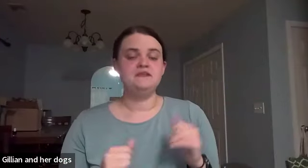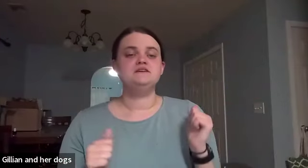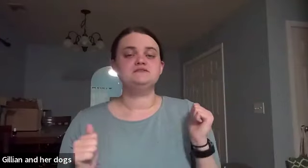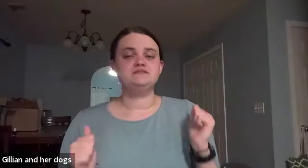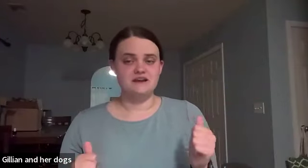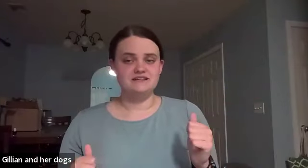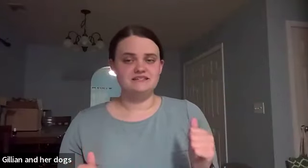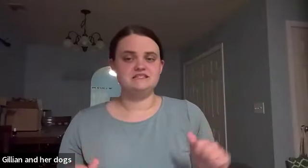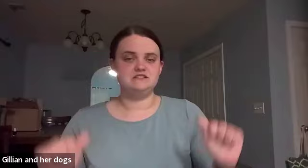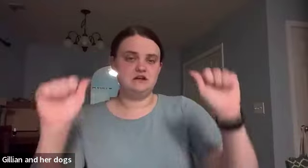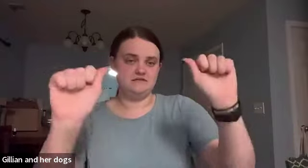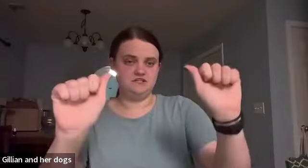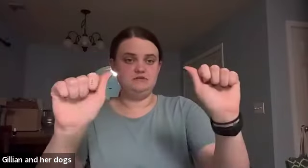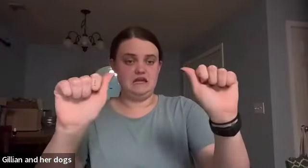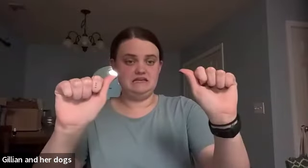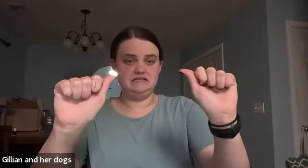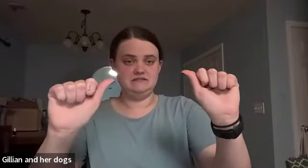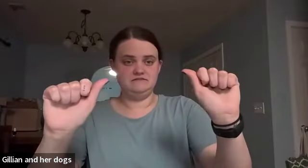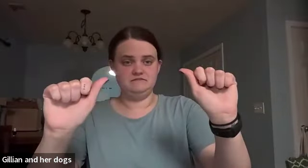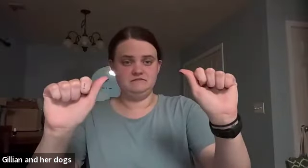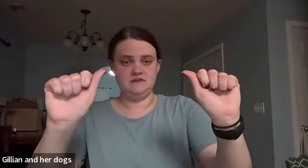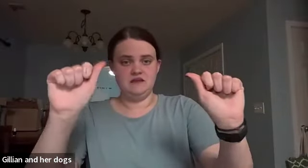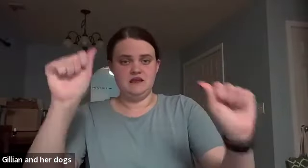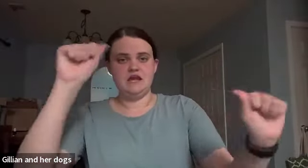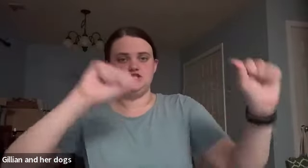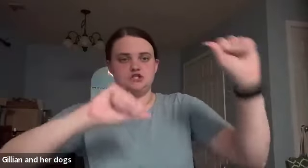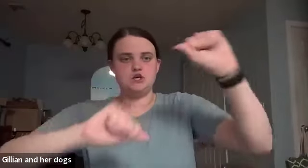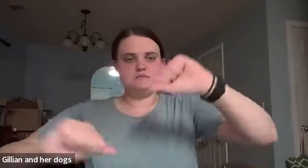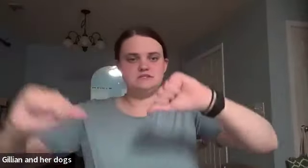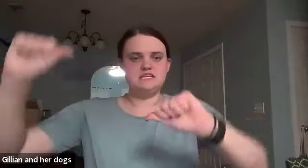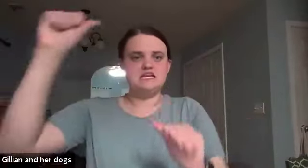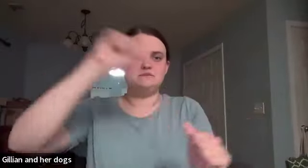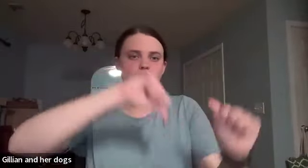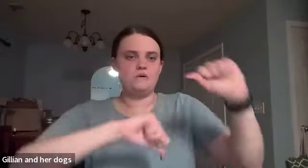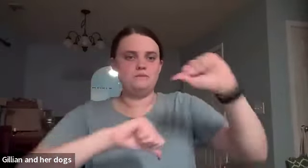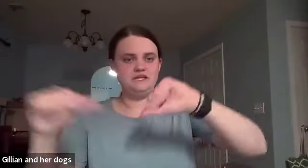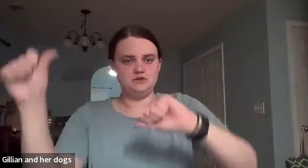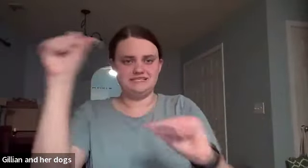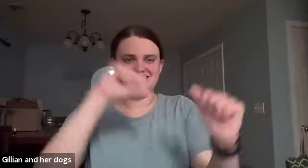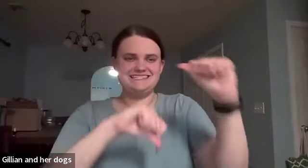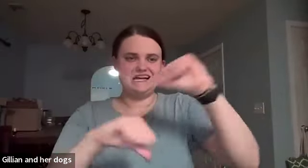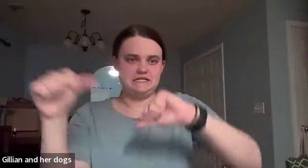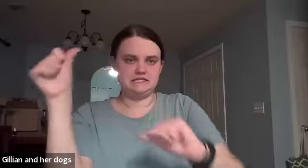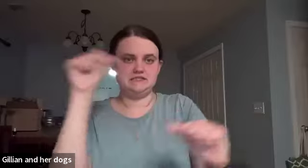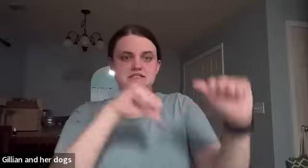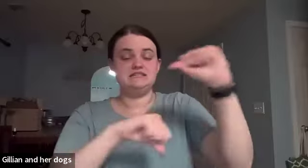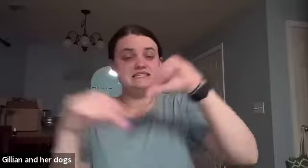okay? So scientist is gonna have two A's and you're gonna pretend to pour beakers in science. This